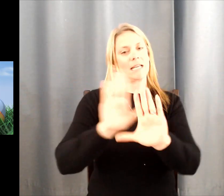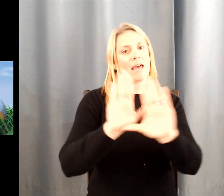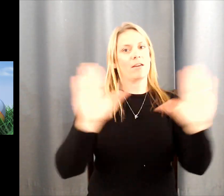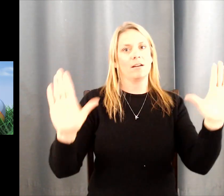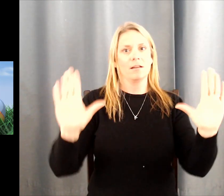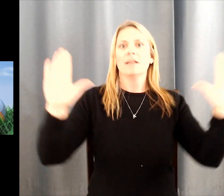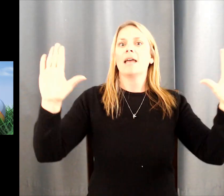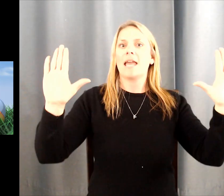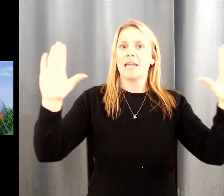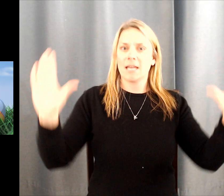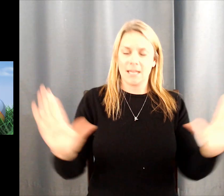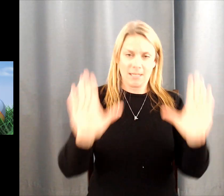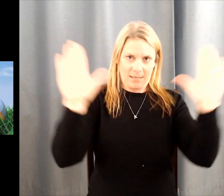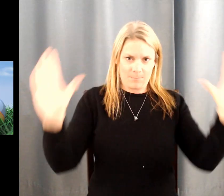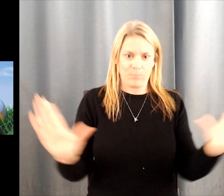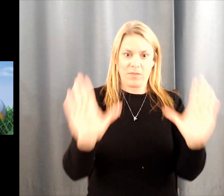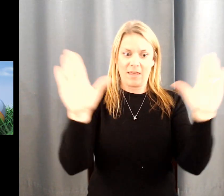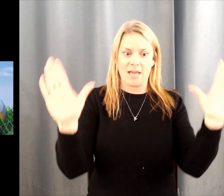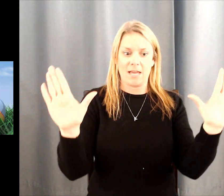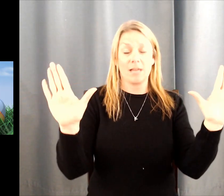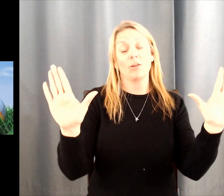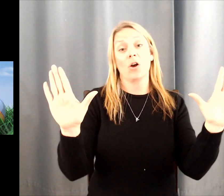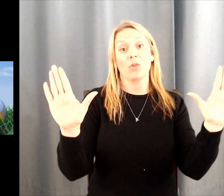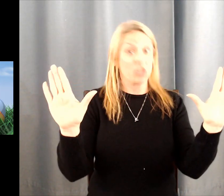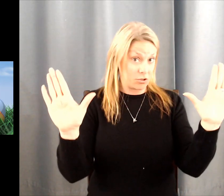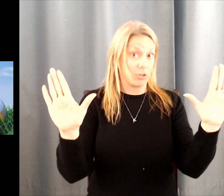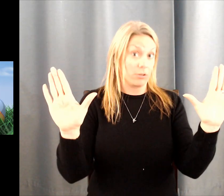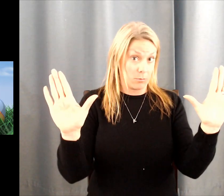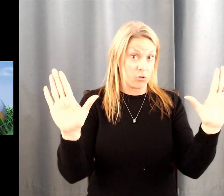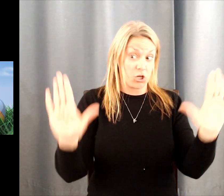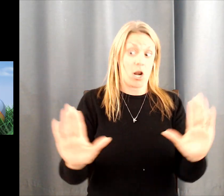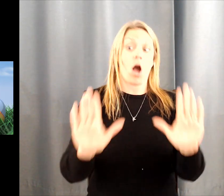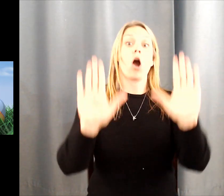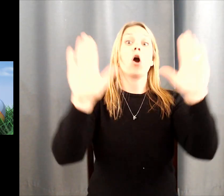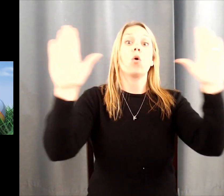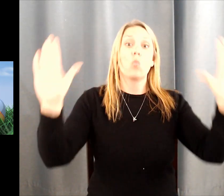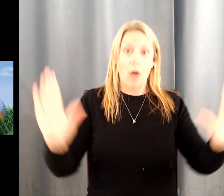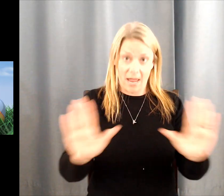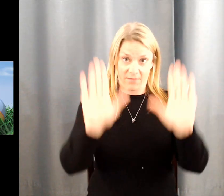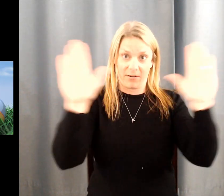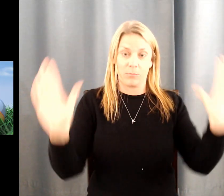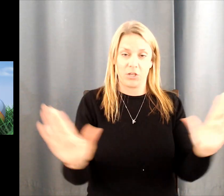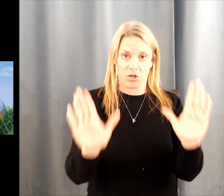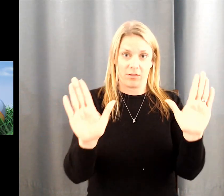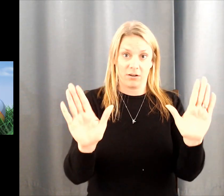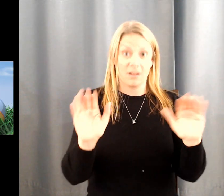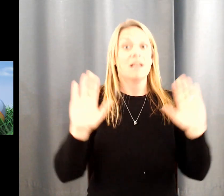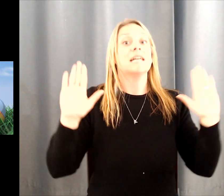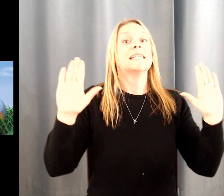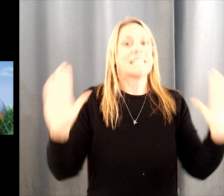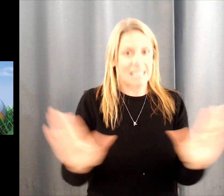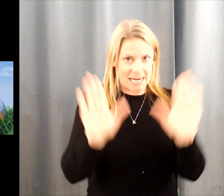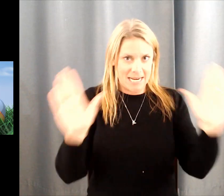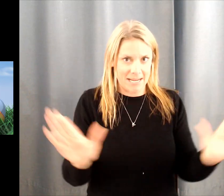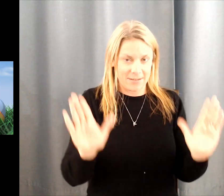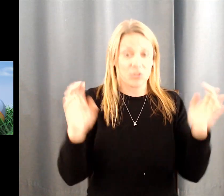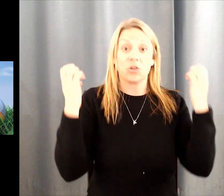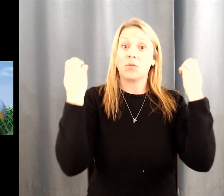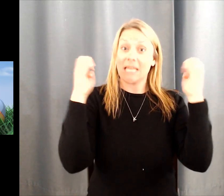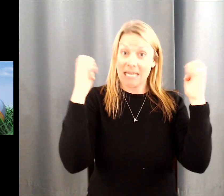together and they go in a circular motion away from each other. Sunday. So Easter